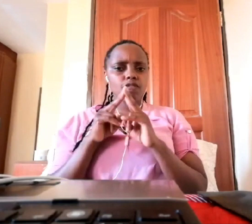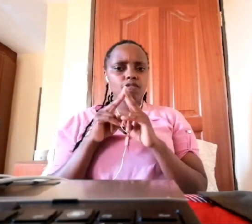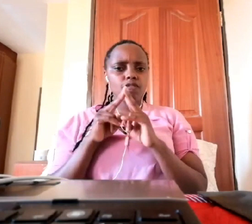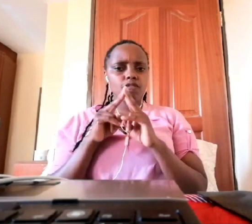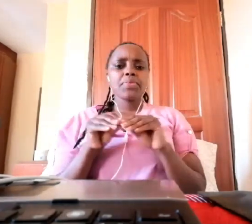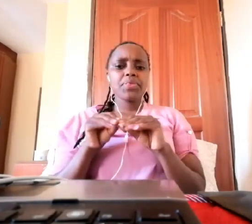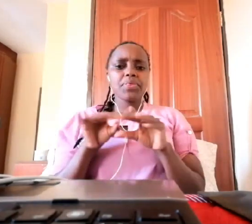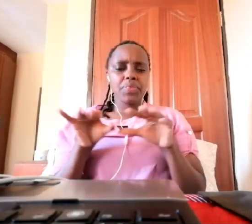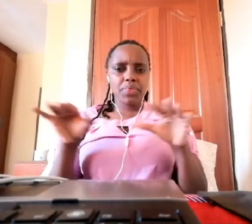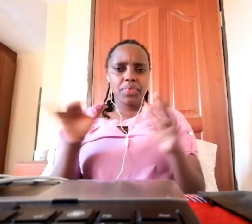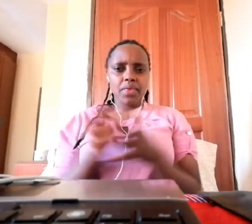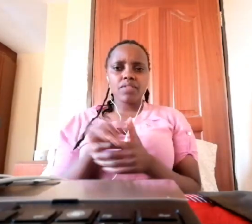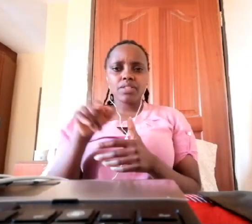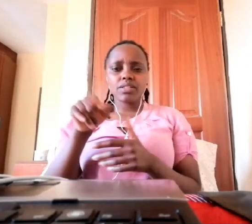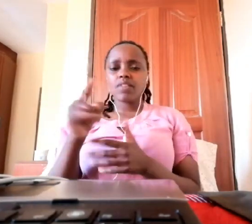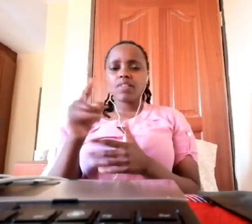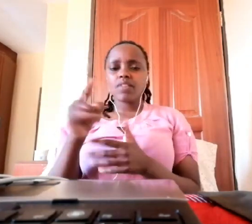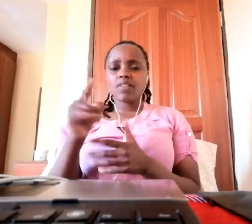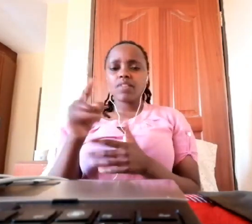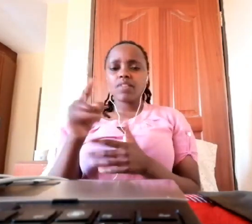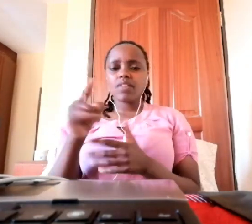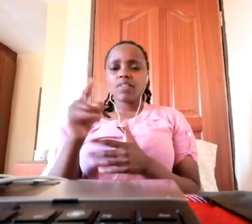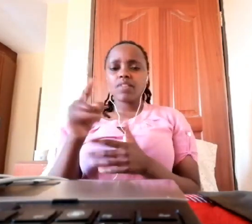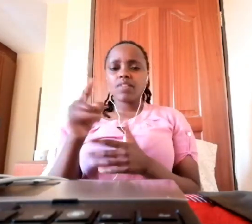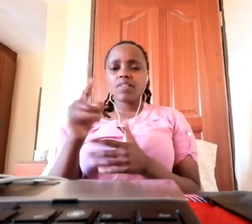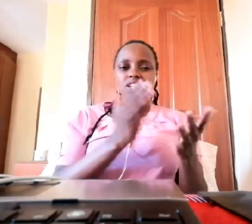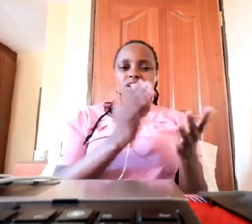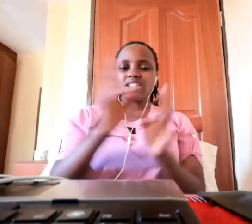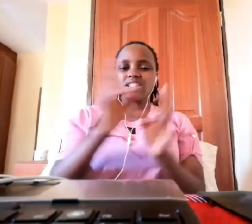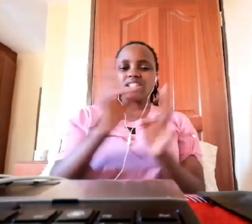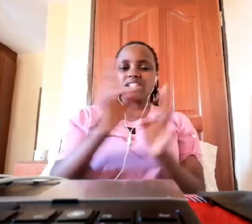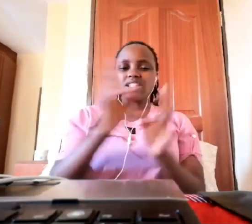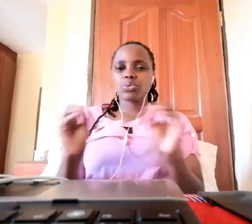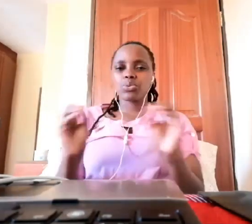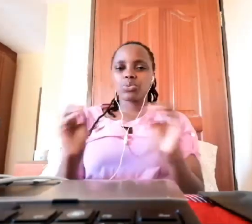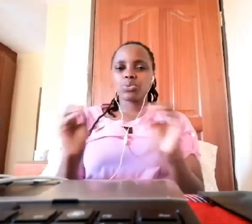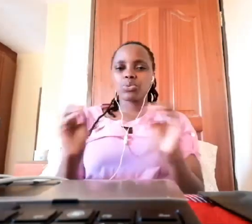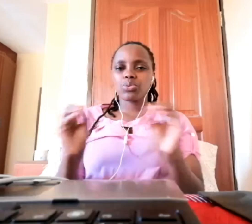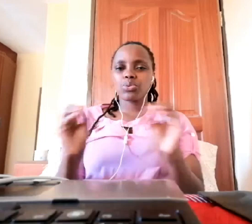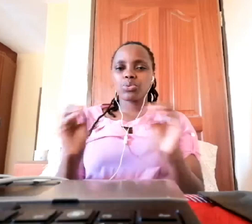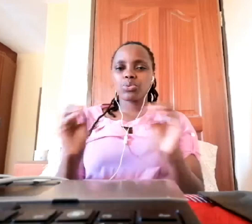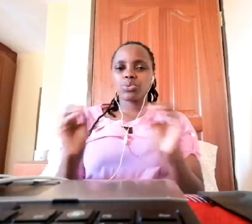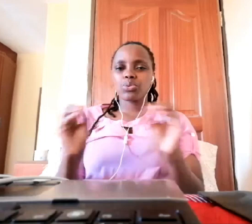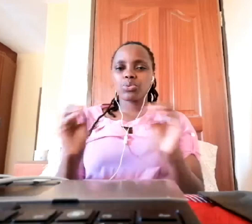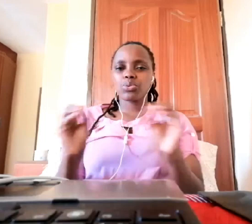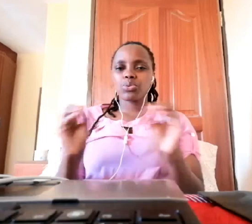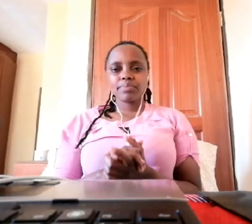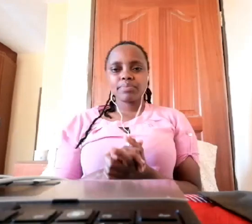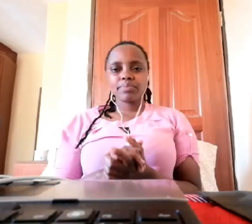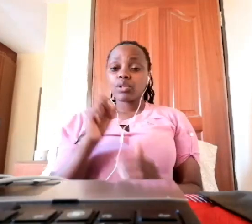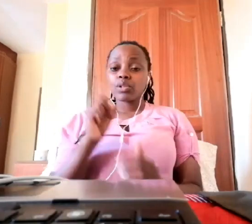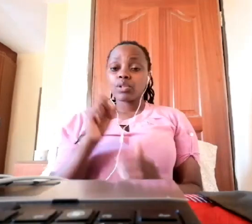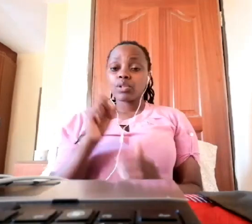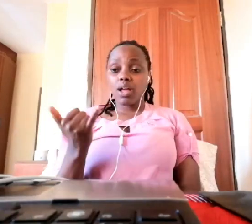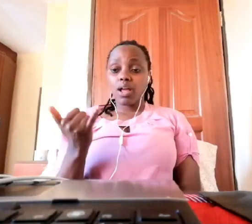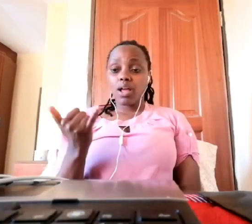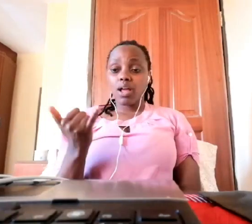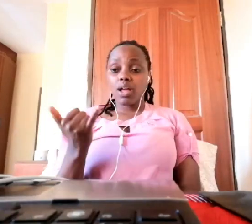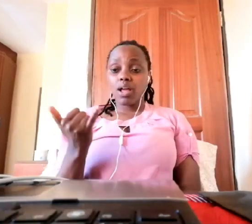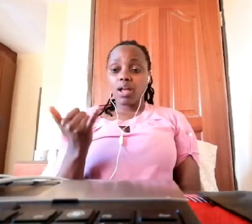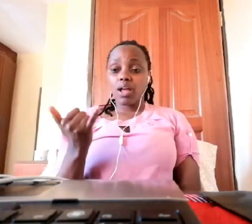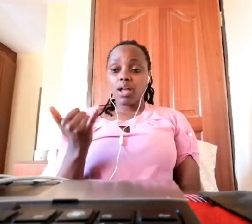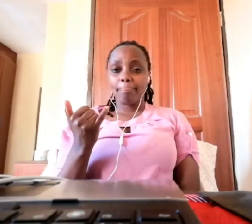spread. And they were not even speaking about child rights issues in such conditions. So,